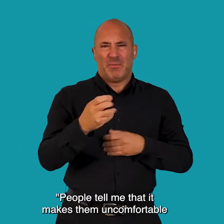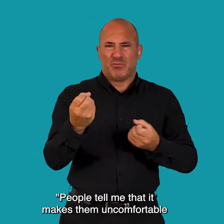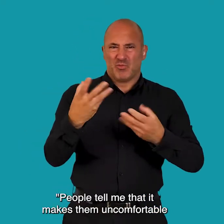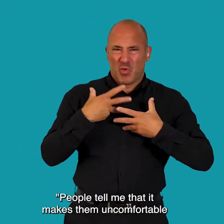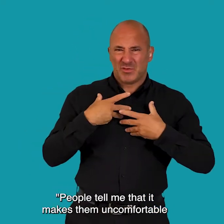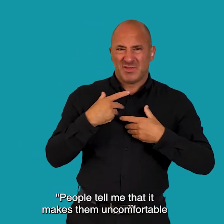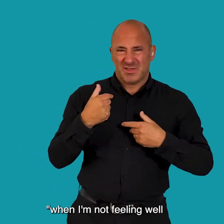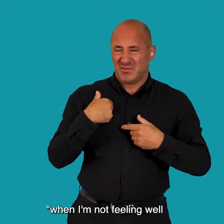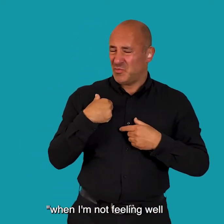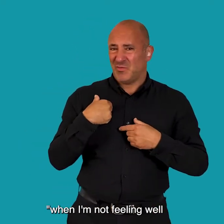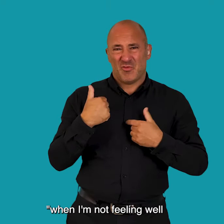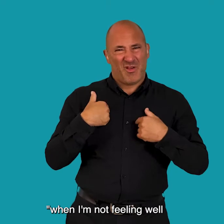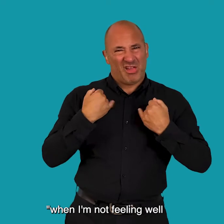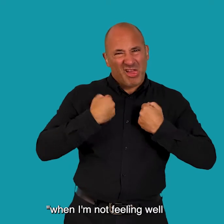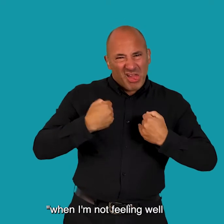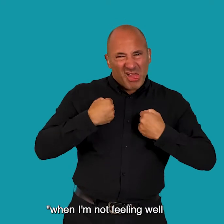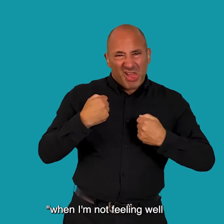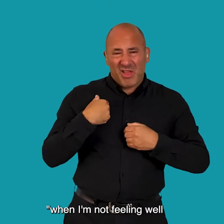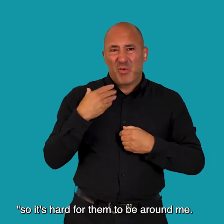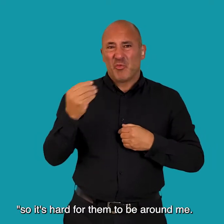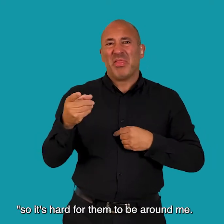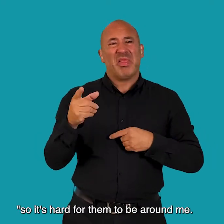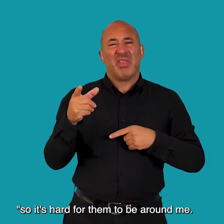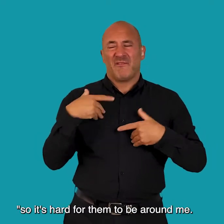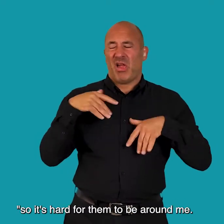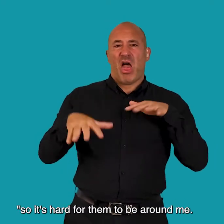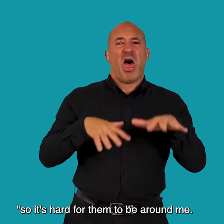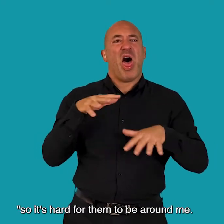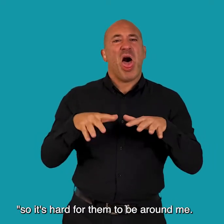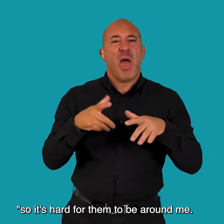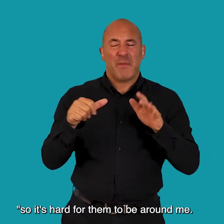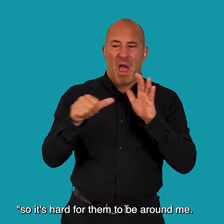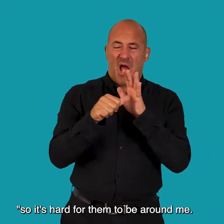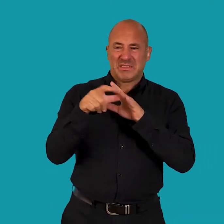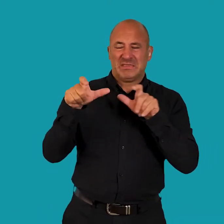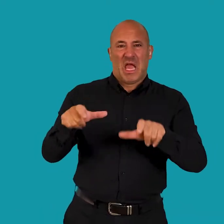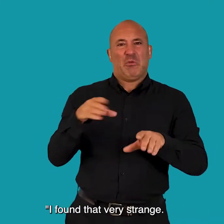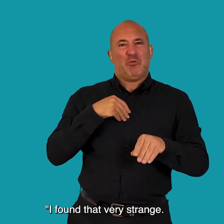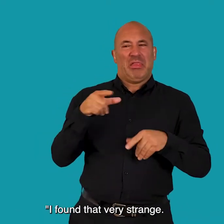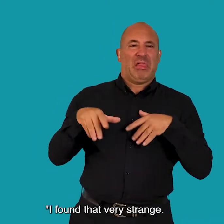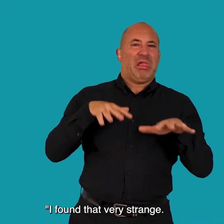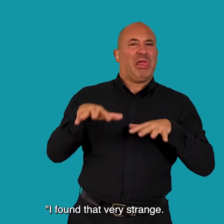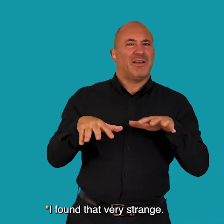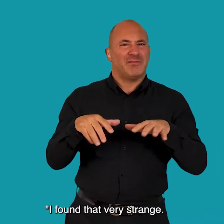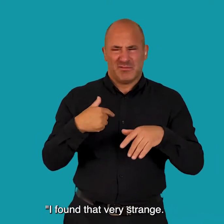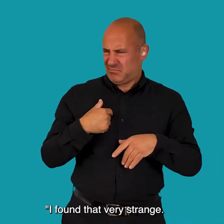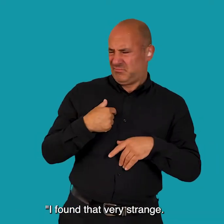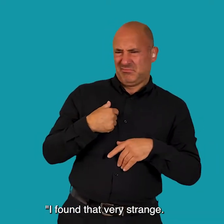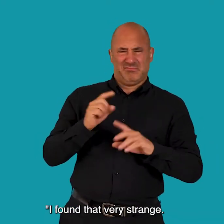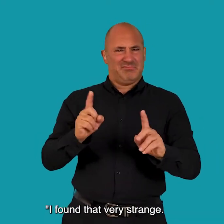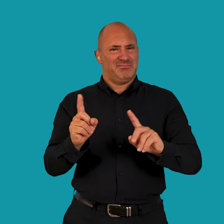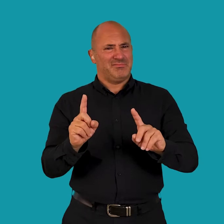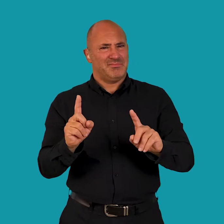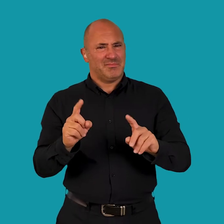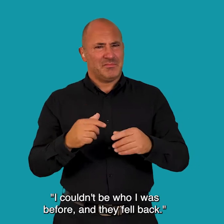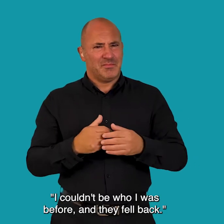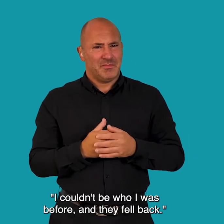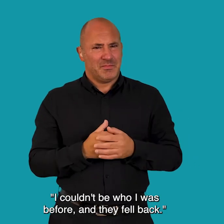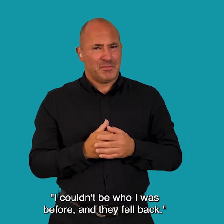them uncomfortable when I'm not feeling well, so it's hard for them to be around me. I found that very strange. I couldn't be